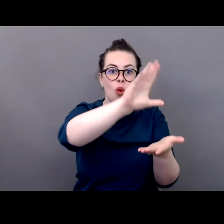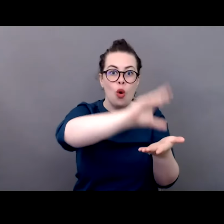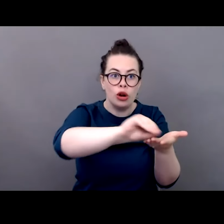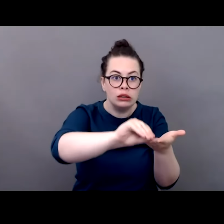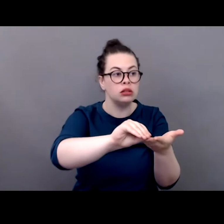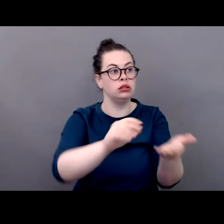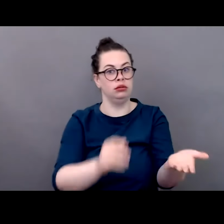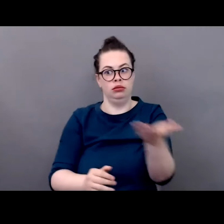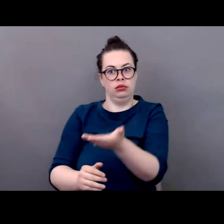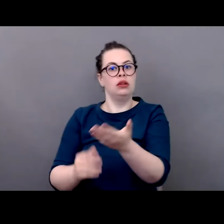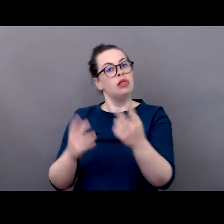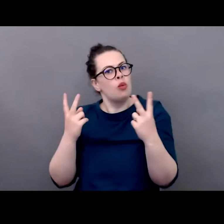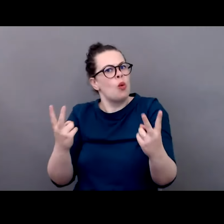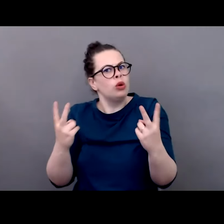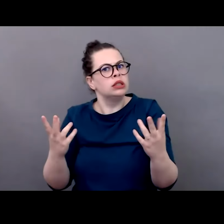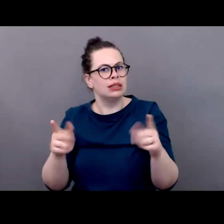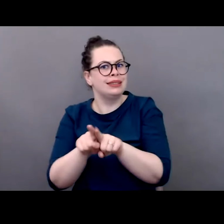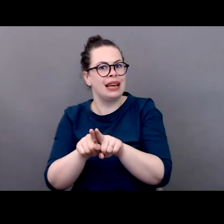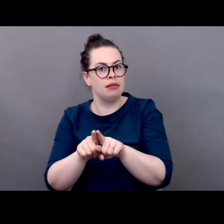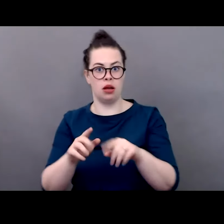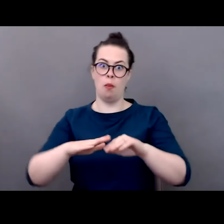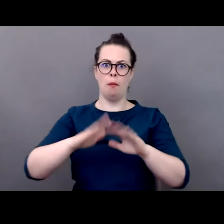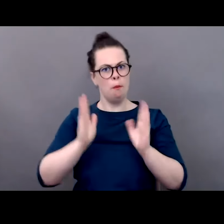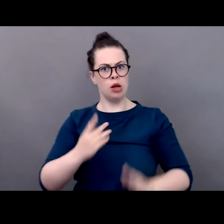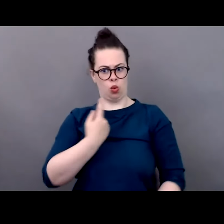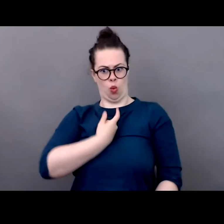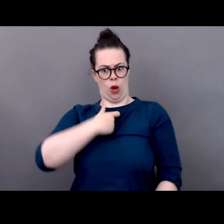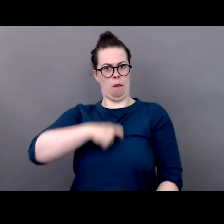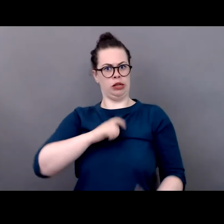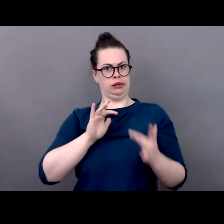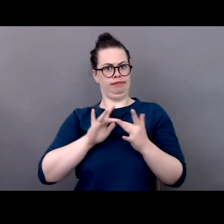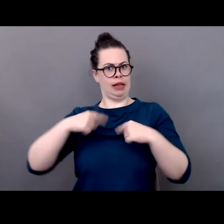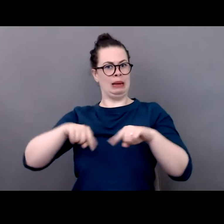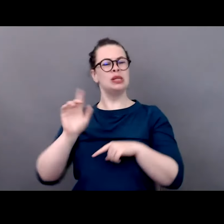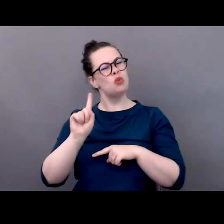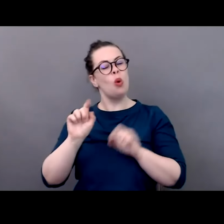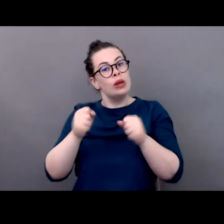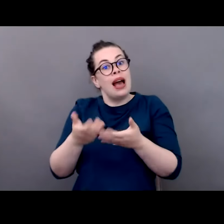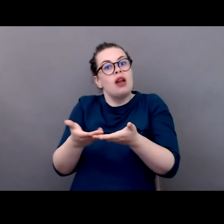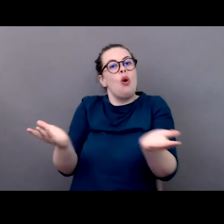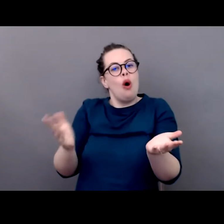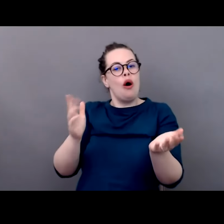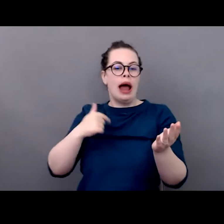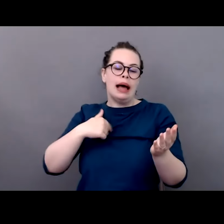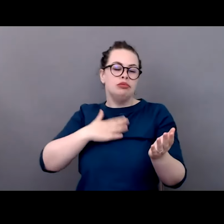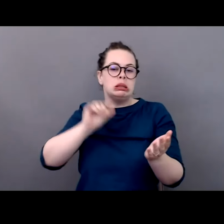important, or I would say it is of crucial importance. I can provide also with